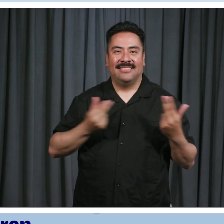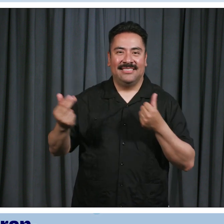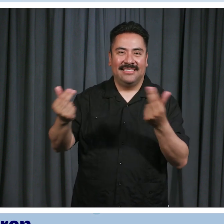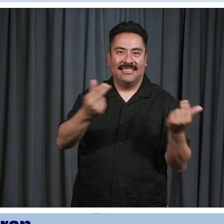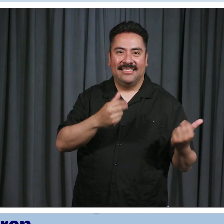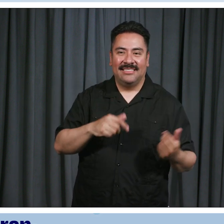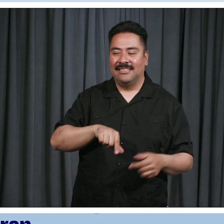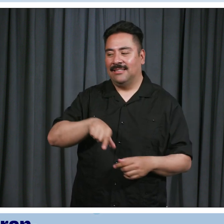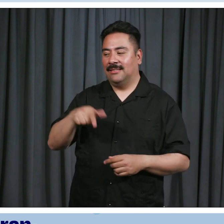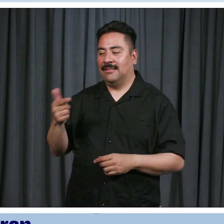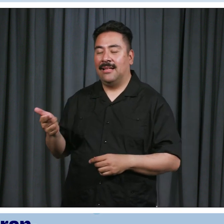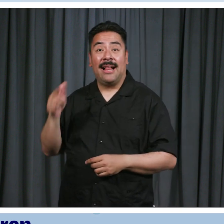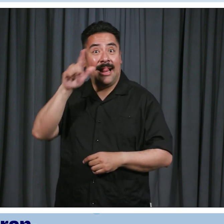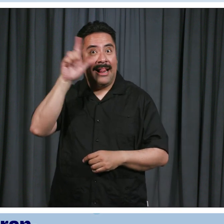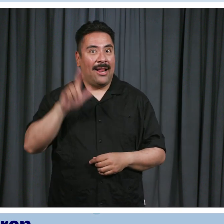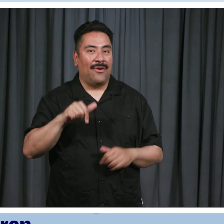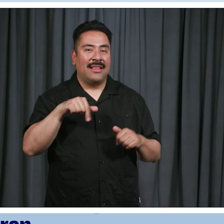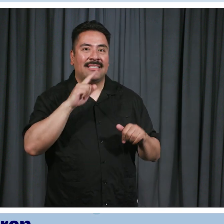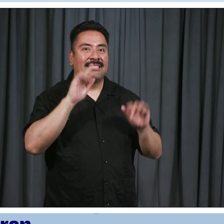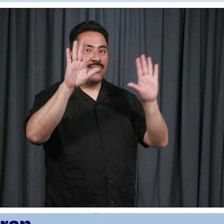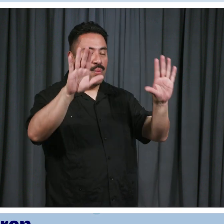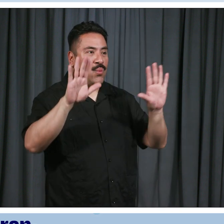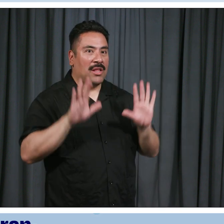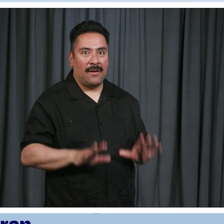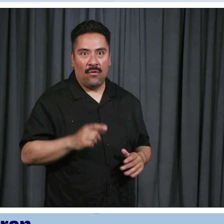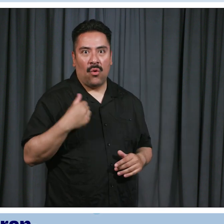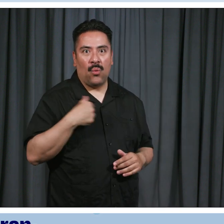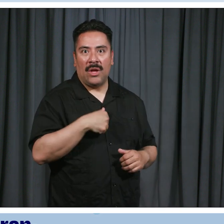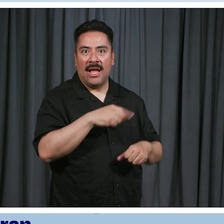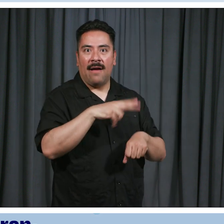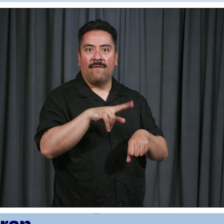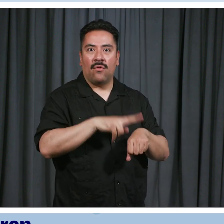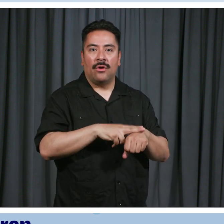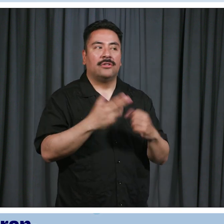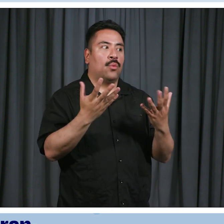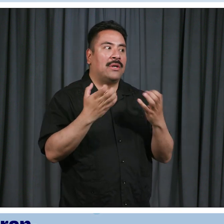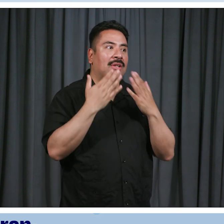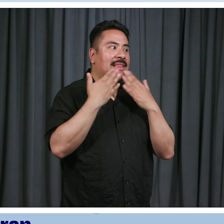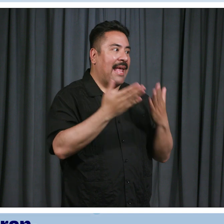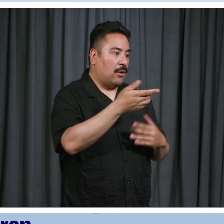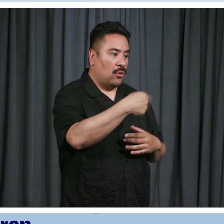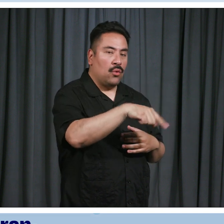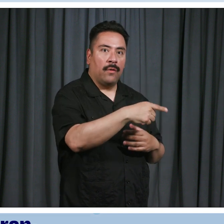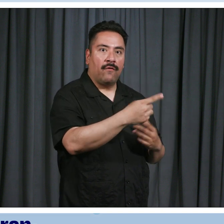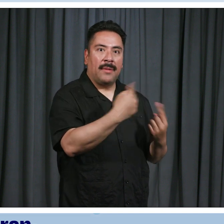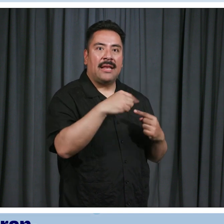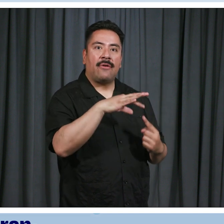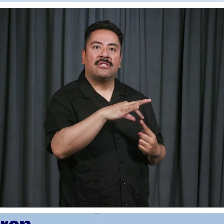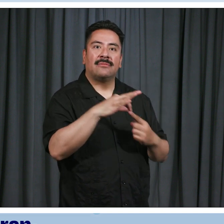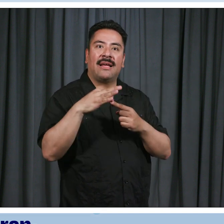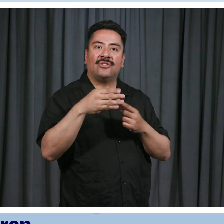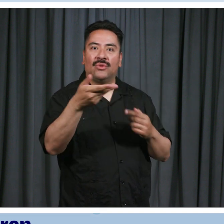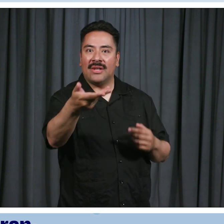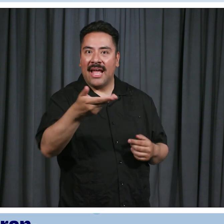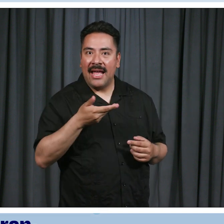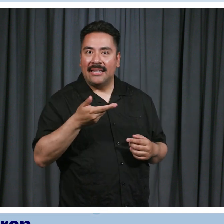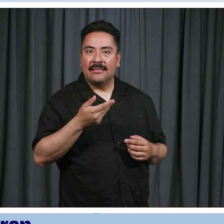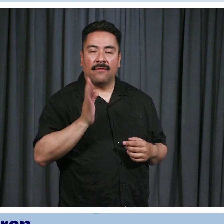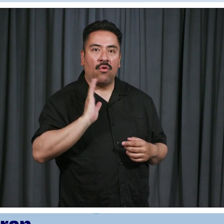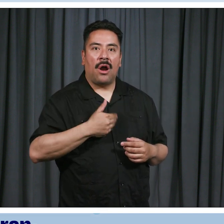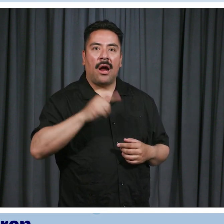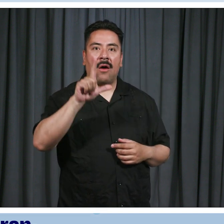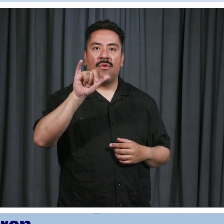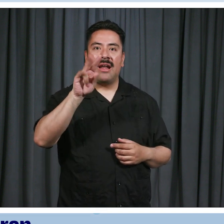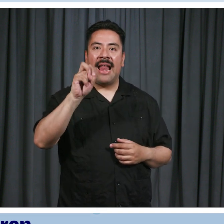Well, this has been wonderful. Yes. We, of course, want to thank you for being our special guest for our